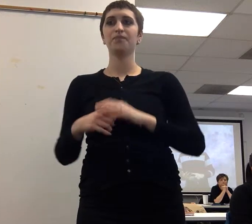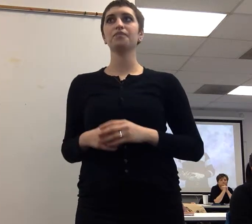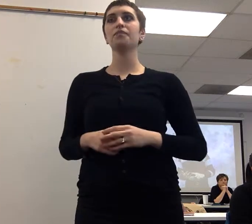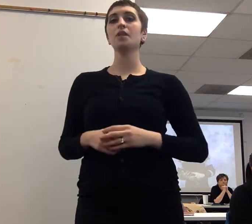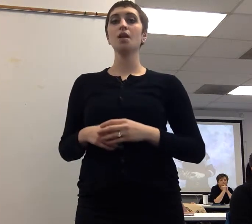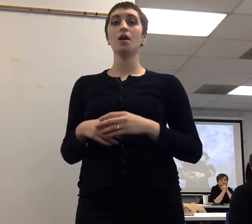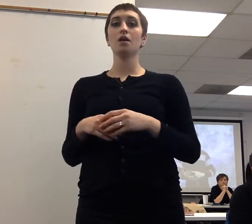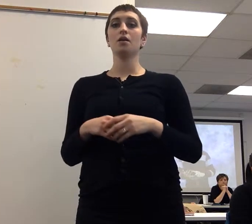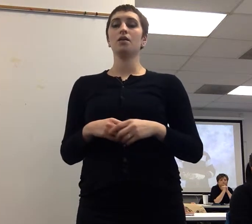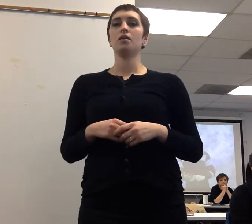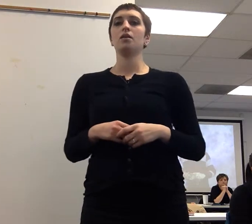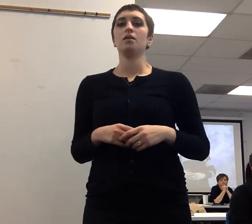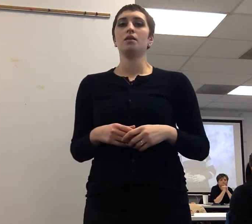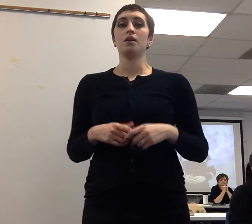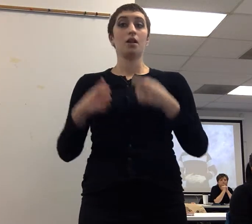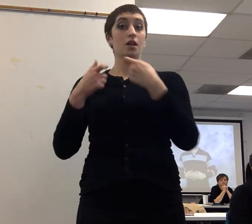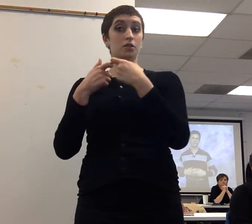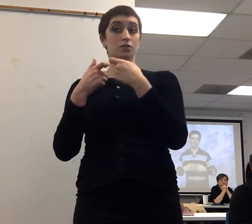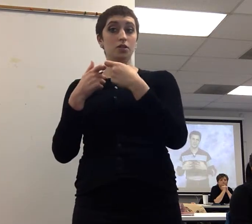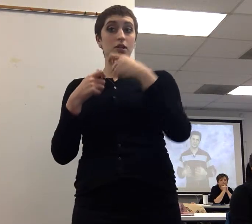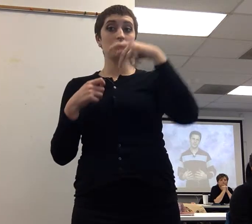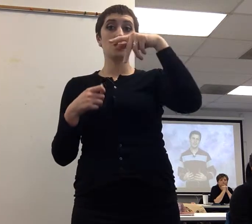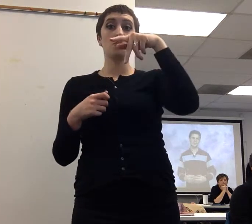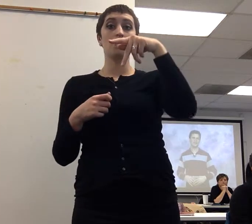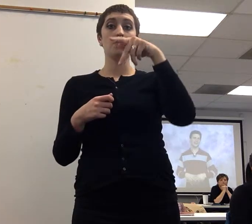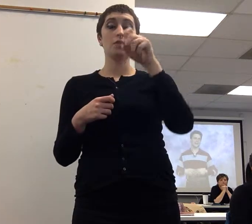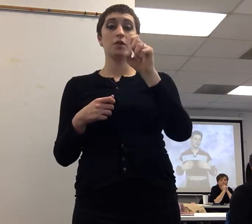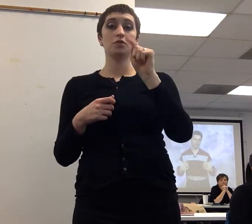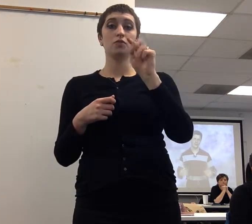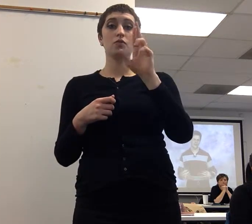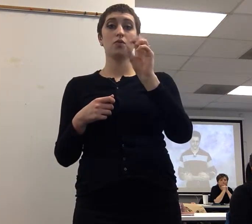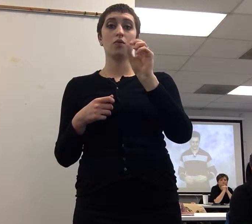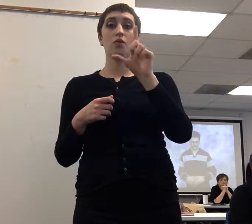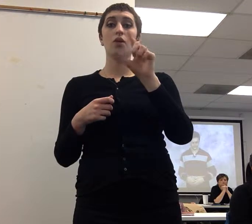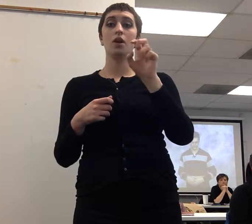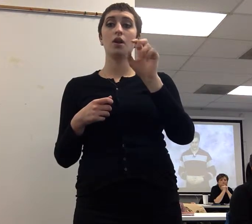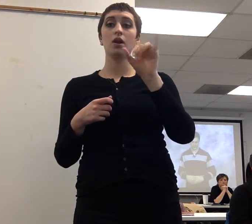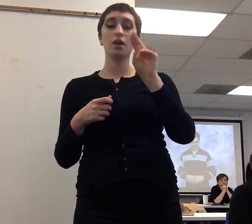steel, which allowed us to expand and trade.